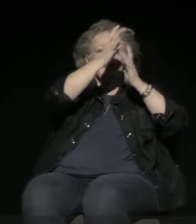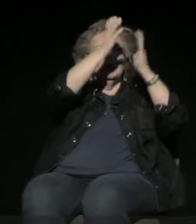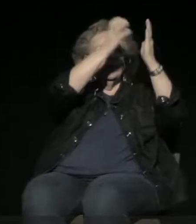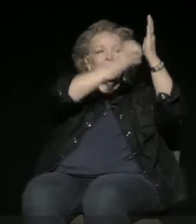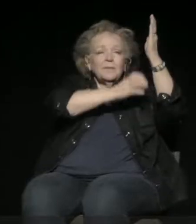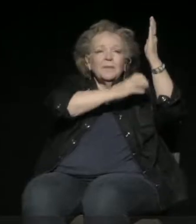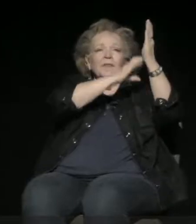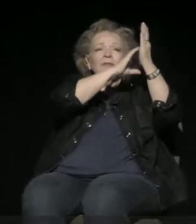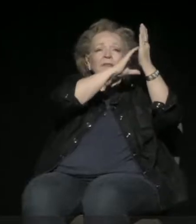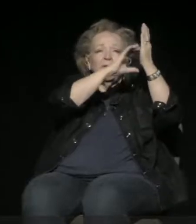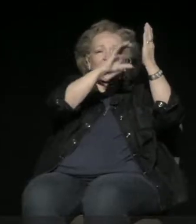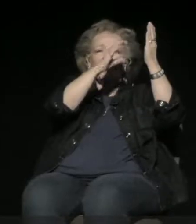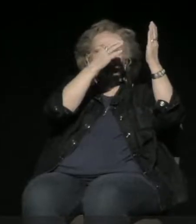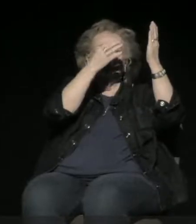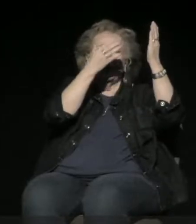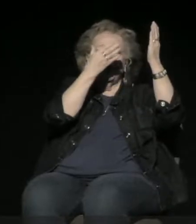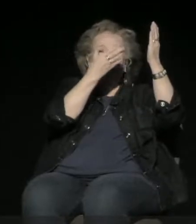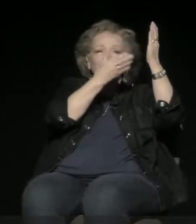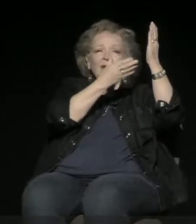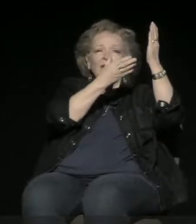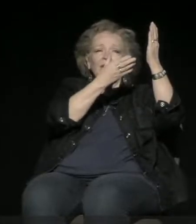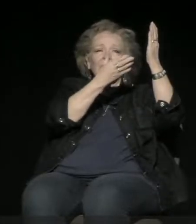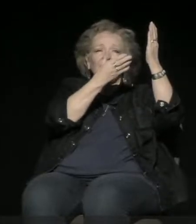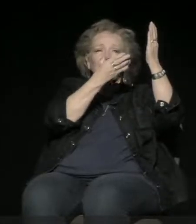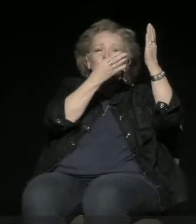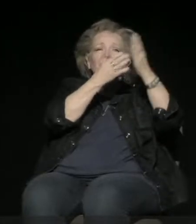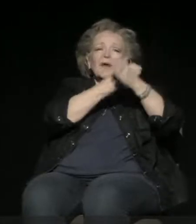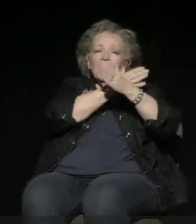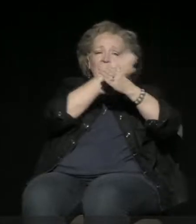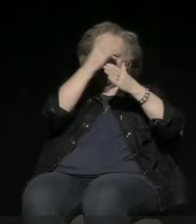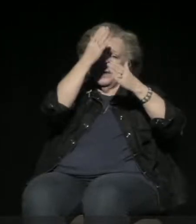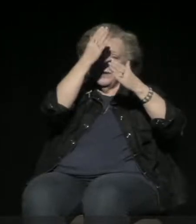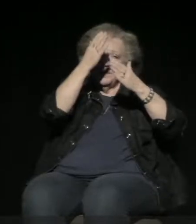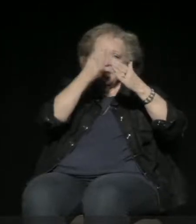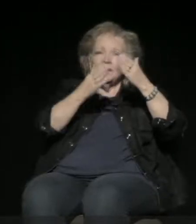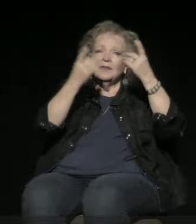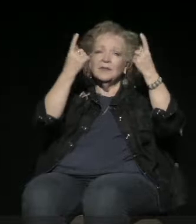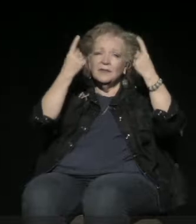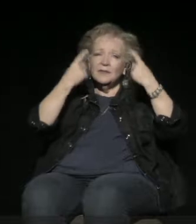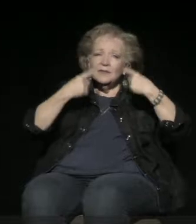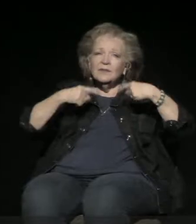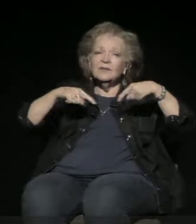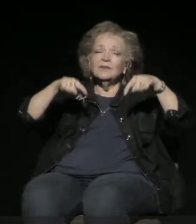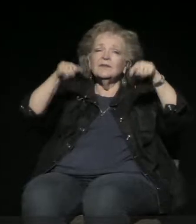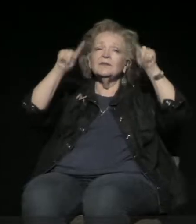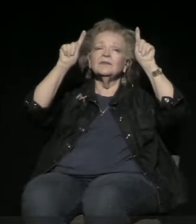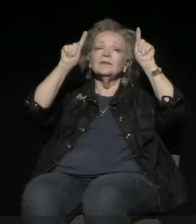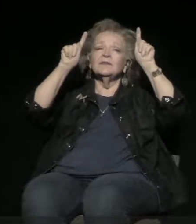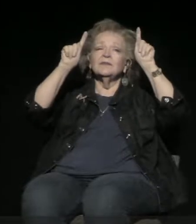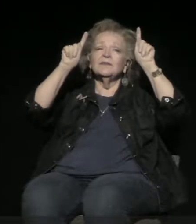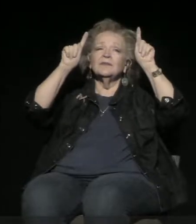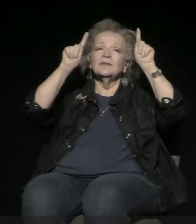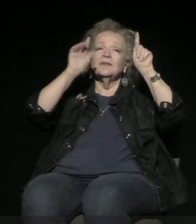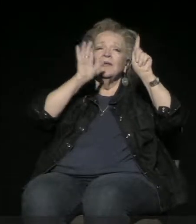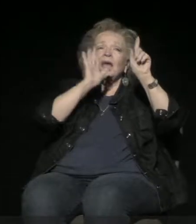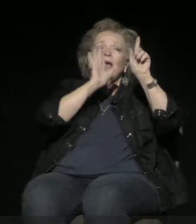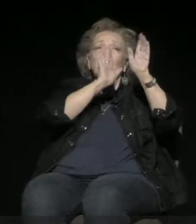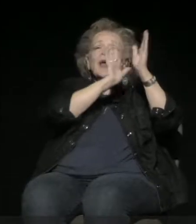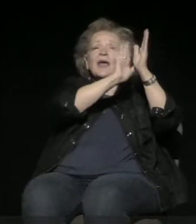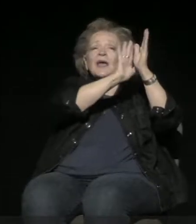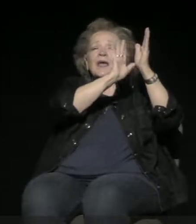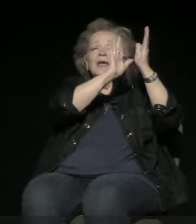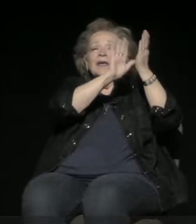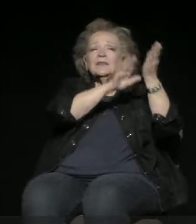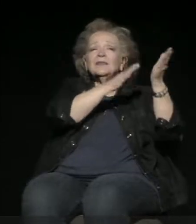Until it was A conflict His